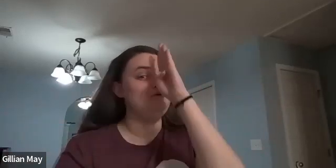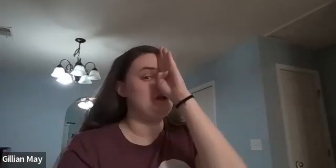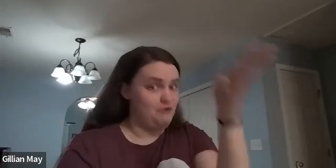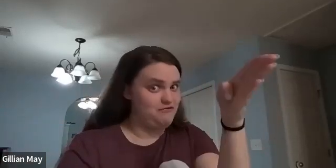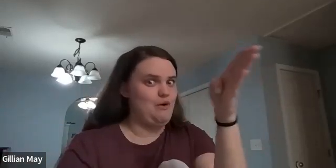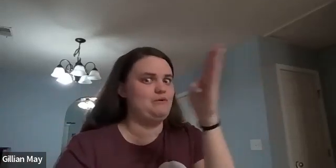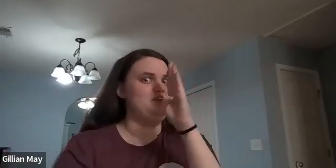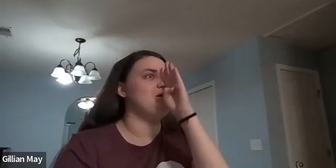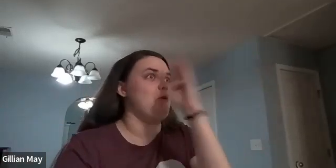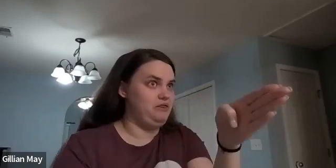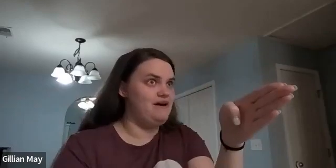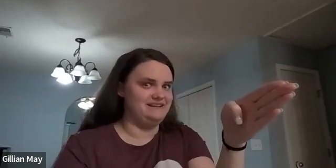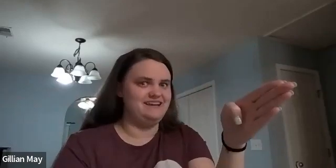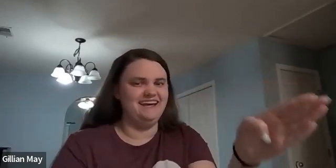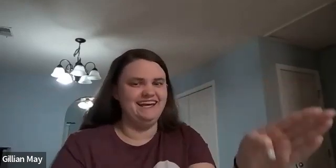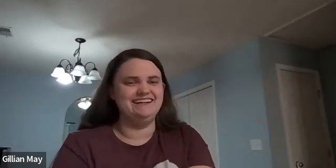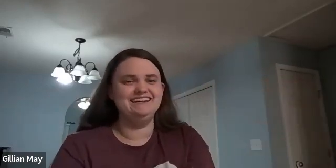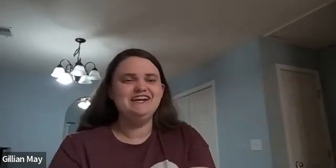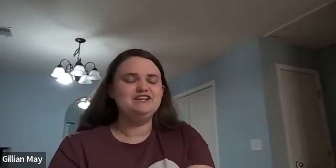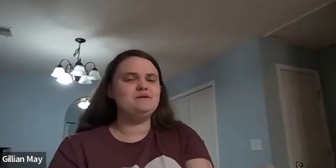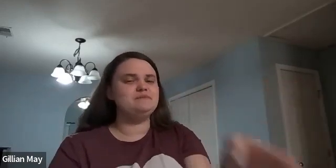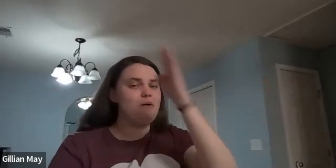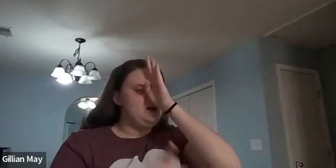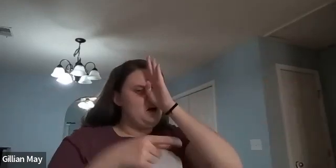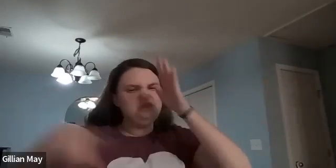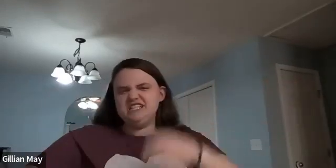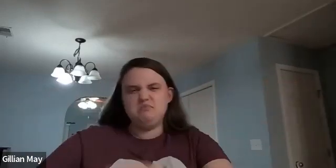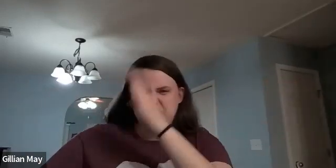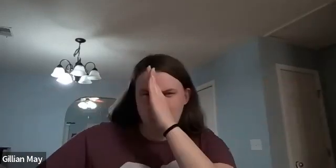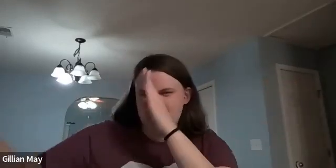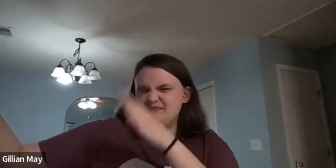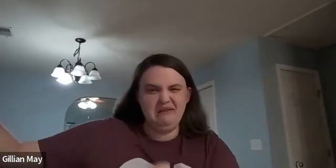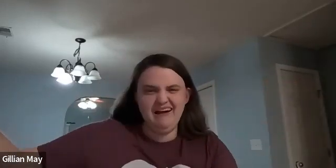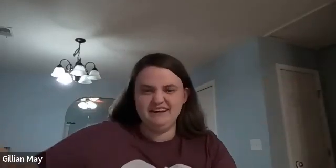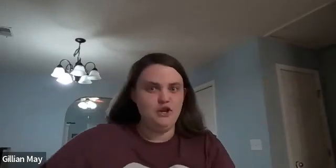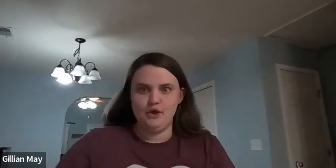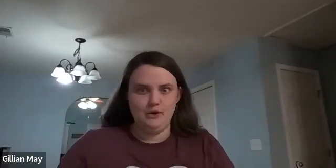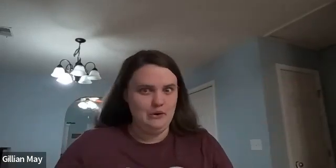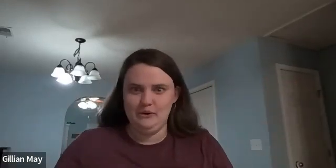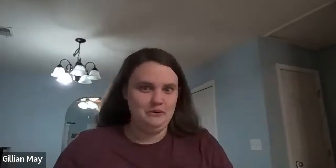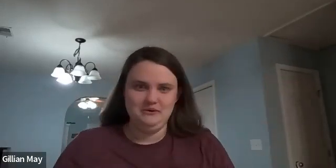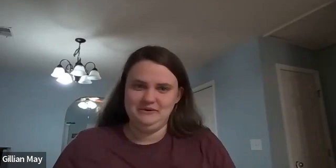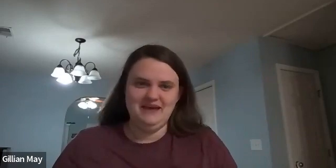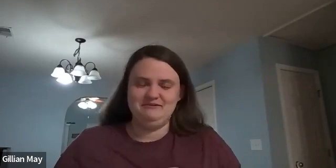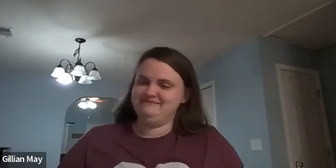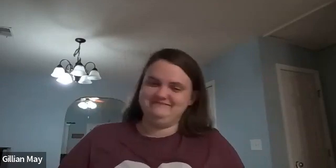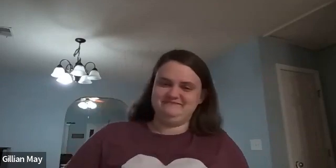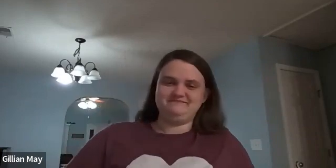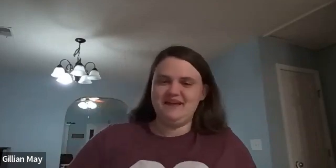to go forward, you want to go blunt. You don't want to be going, oh, he's blunt. No, that